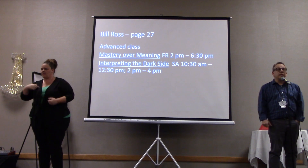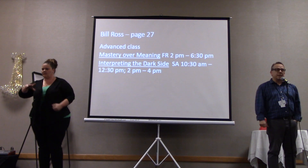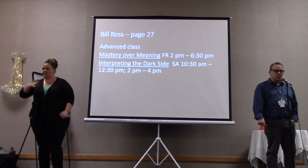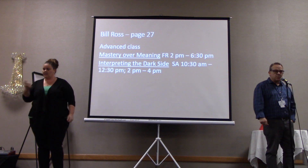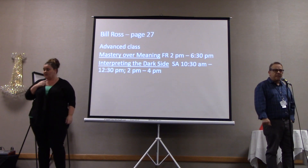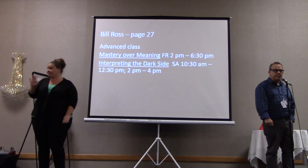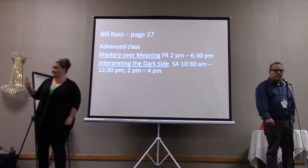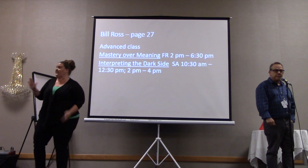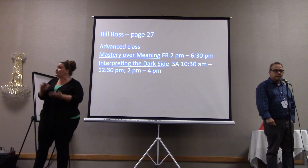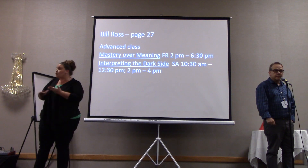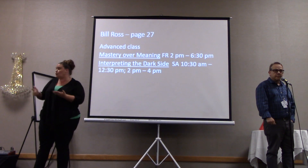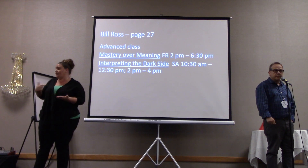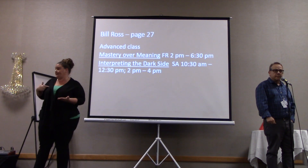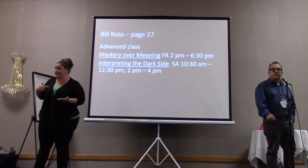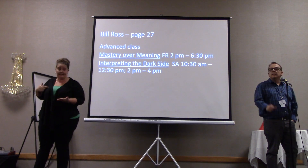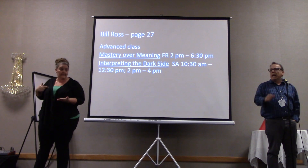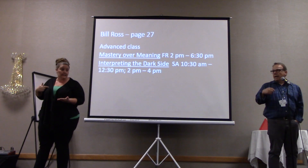go, "Excuse me?"